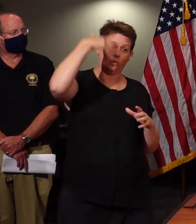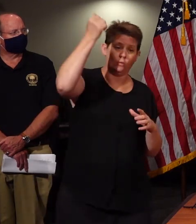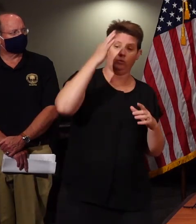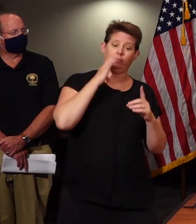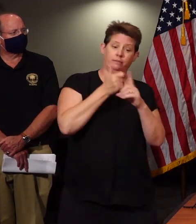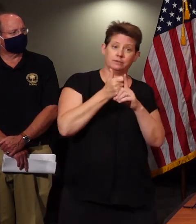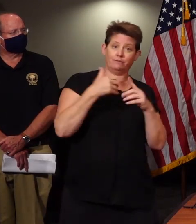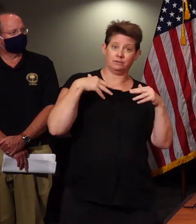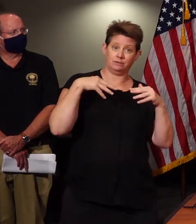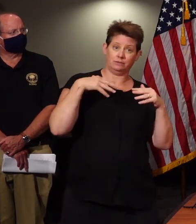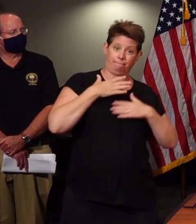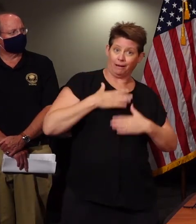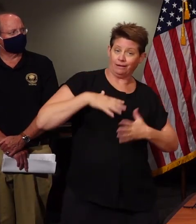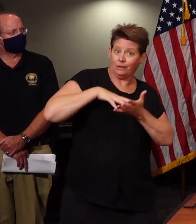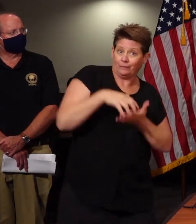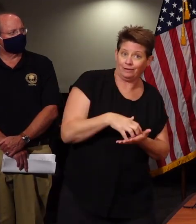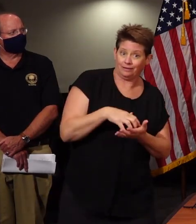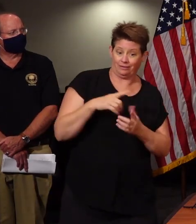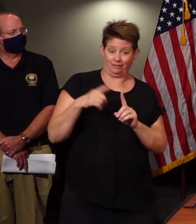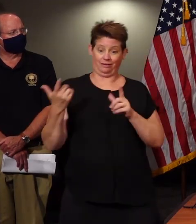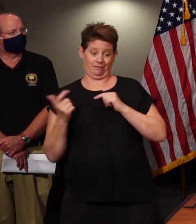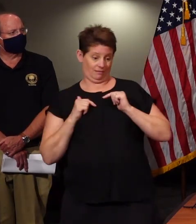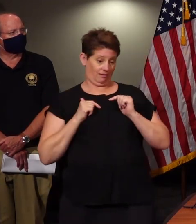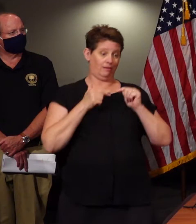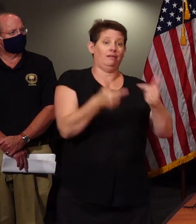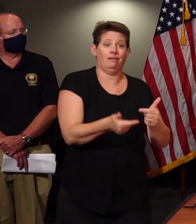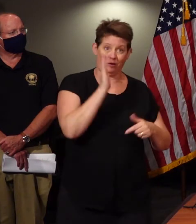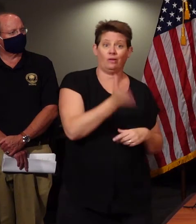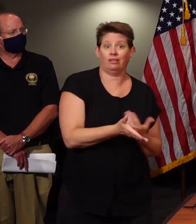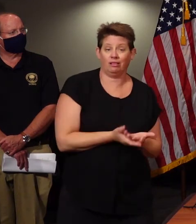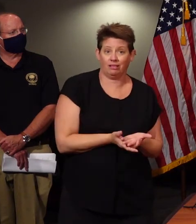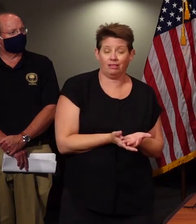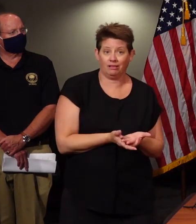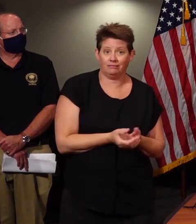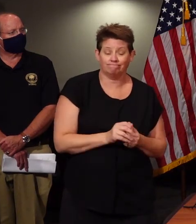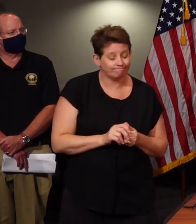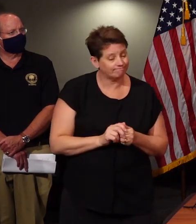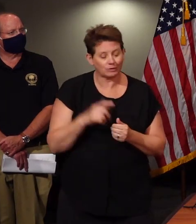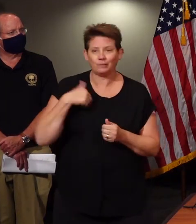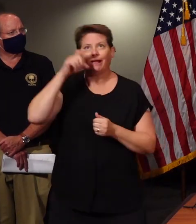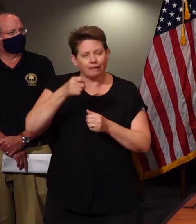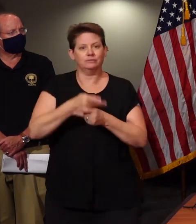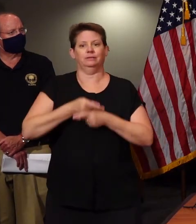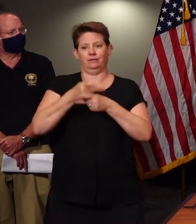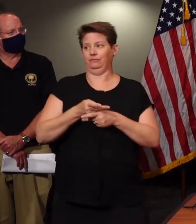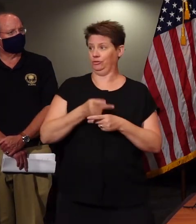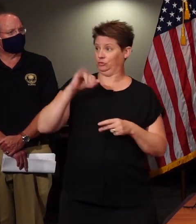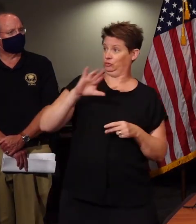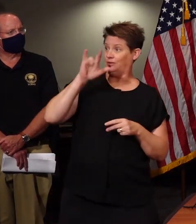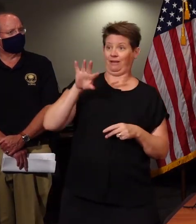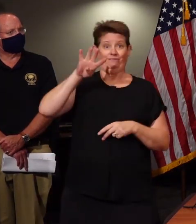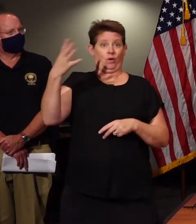that person is going to get that disease. And so we've got to be very, very careful. 4th of July